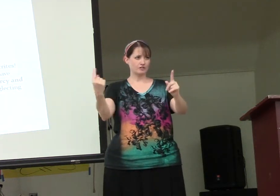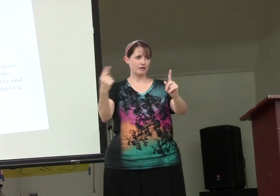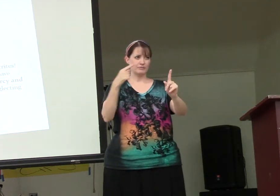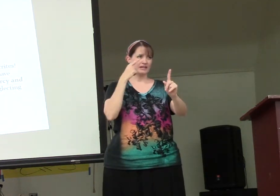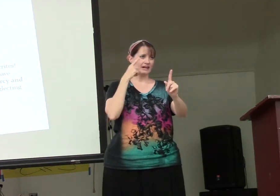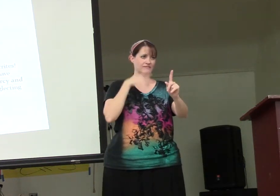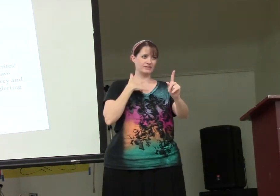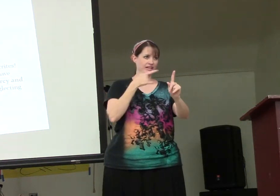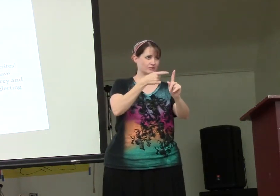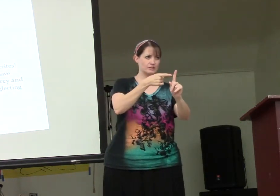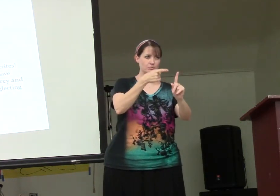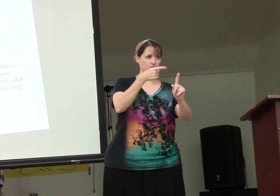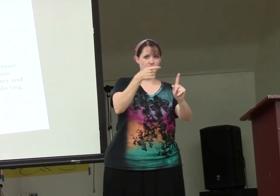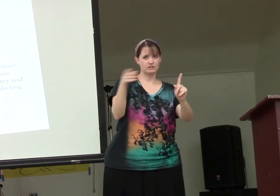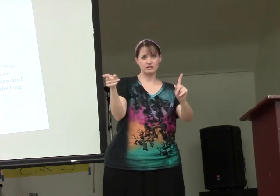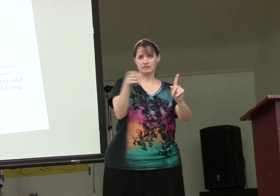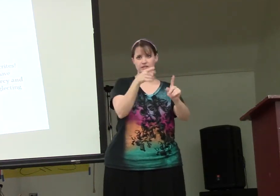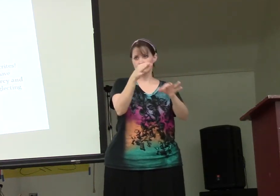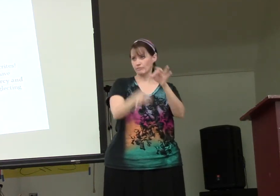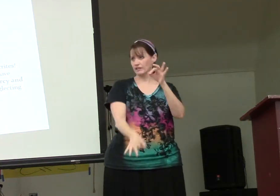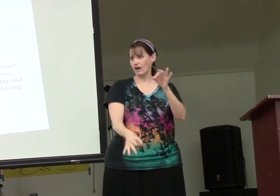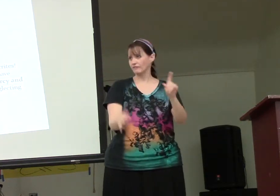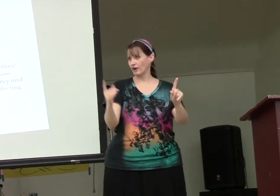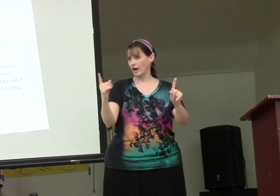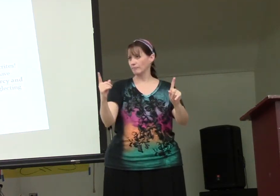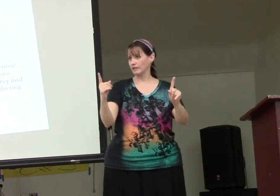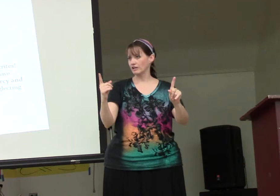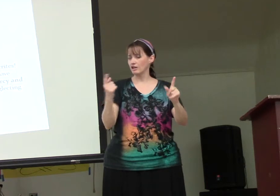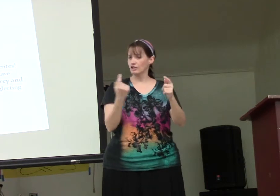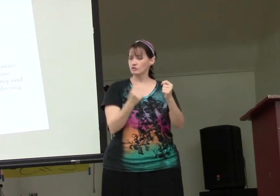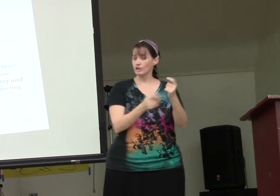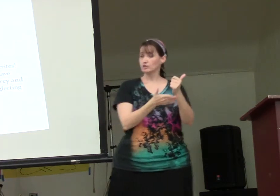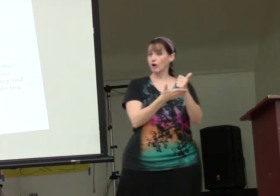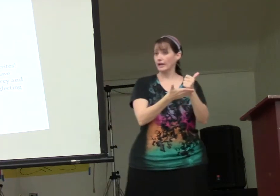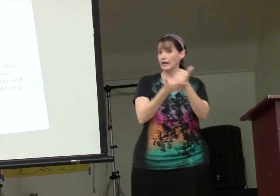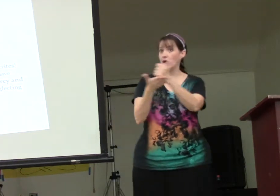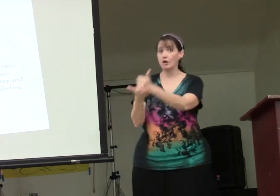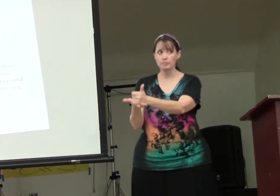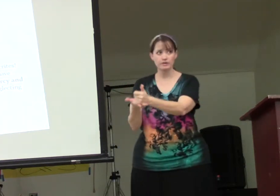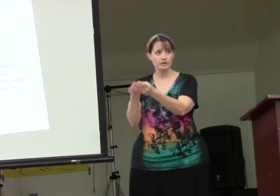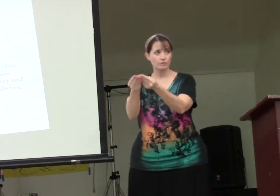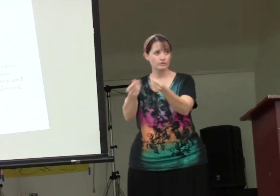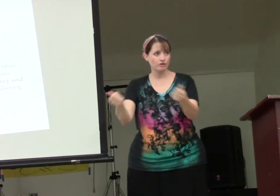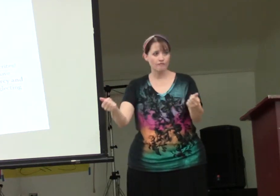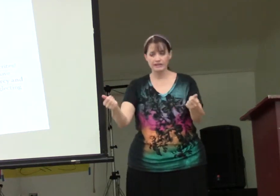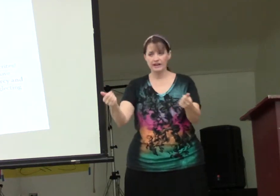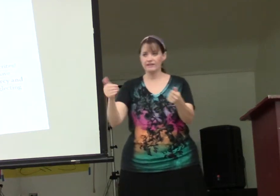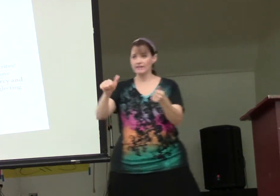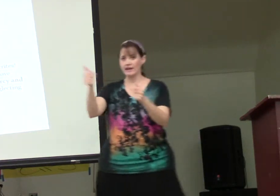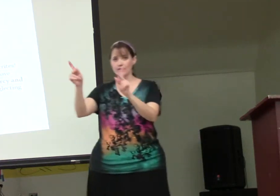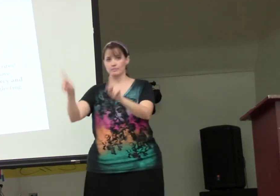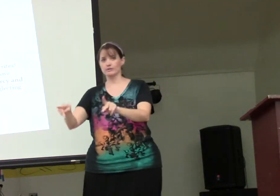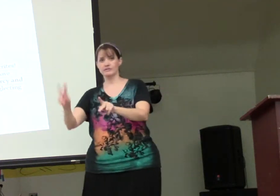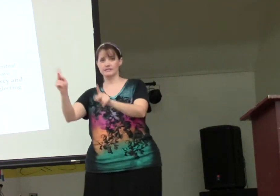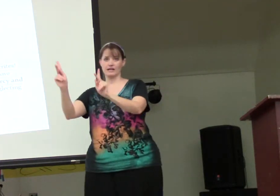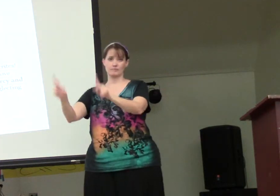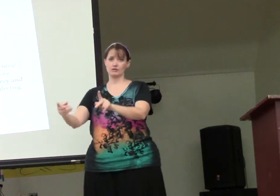something, and I feel like this person, there's something not fair happening. So I try and help resolve it. And I've had the other person, the second person,